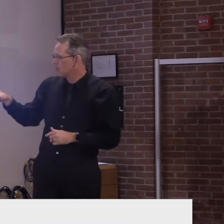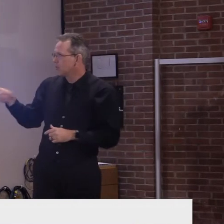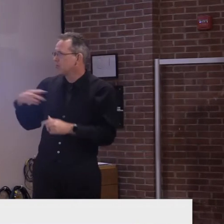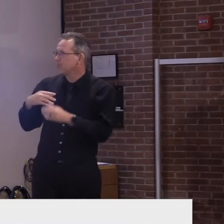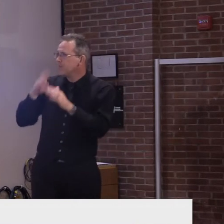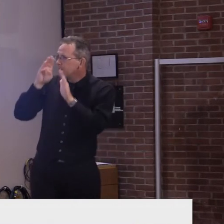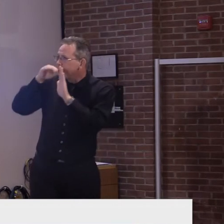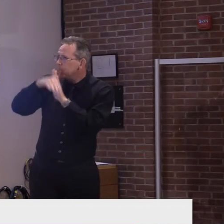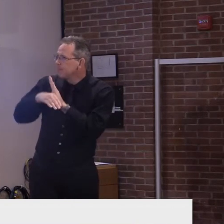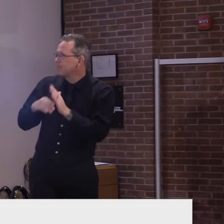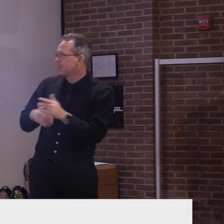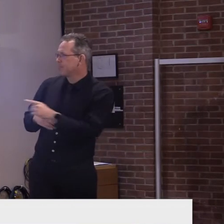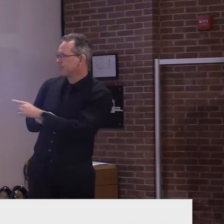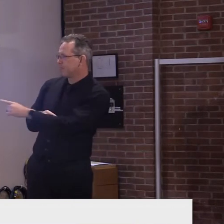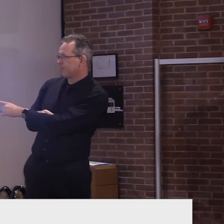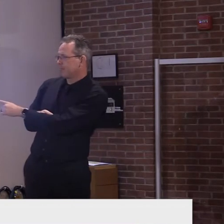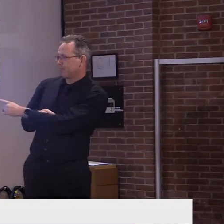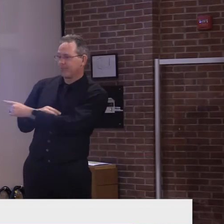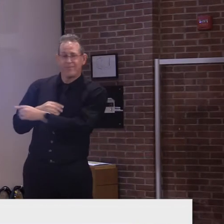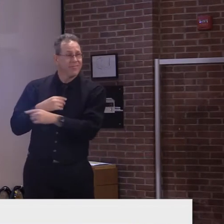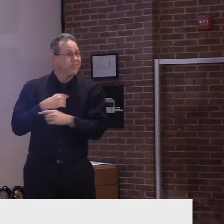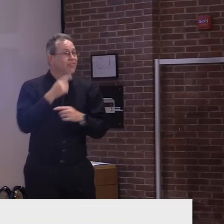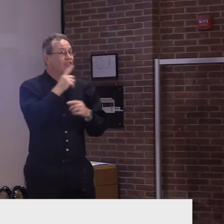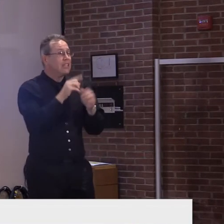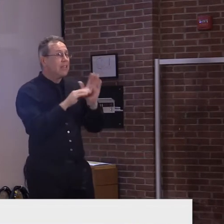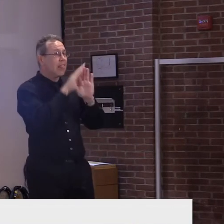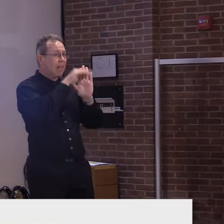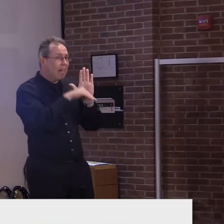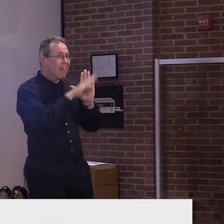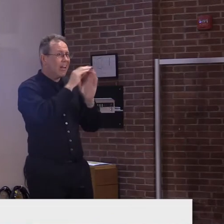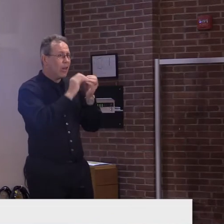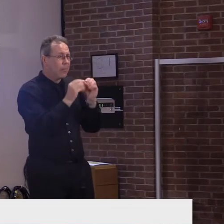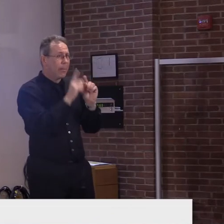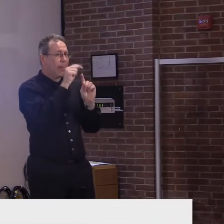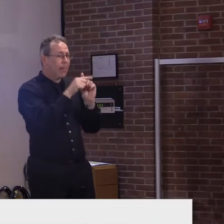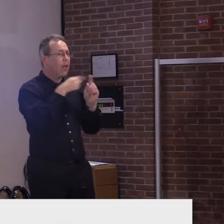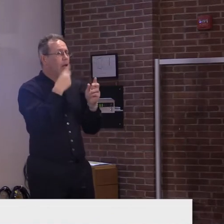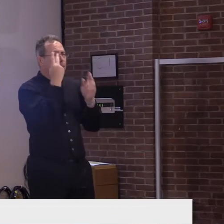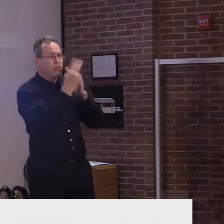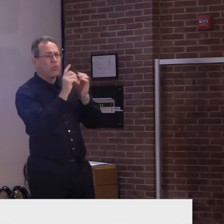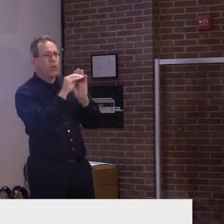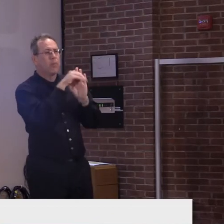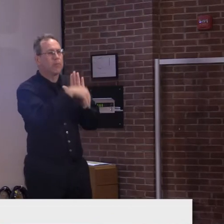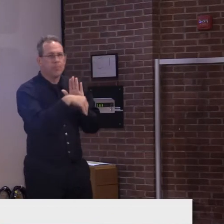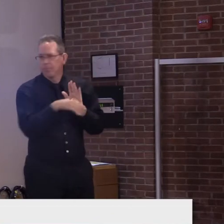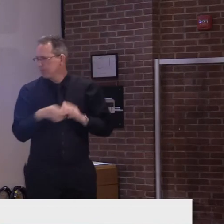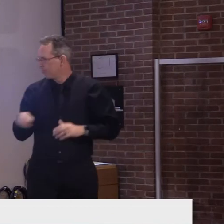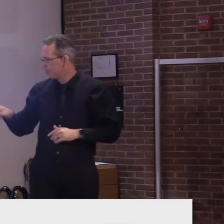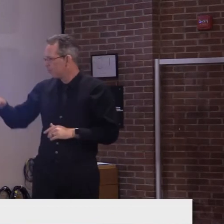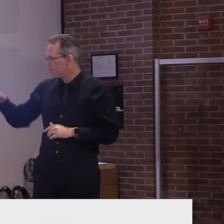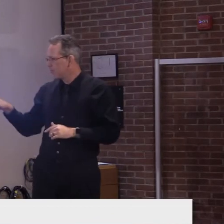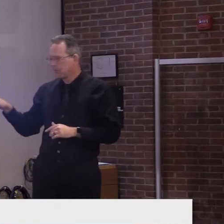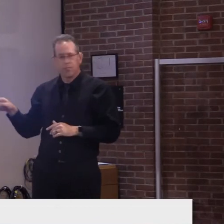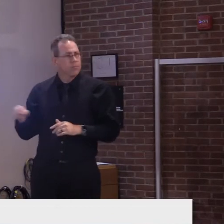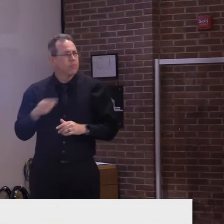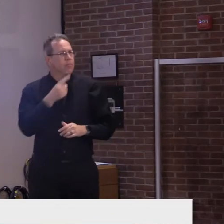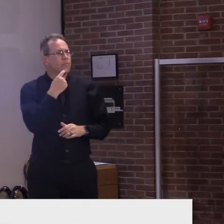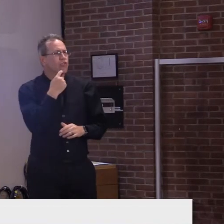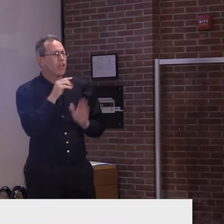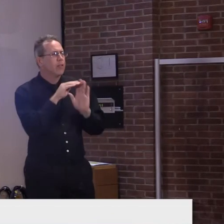the CDC ensemble had us in terms of an estimate. So again, we'll want to watch that closely and make sure that it